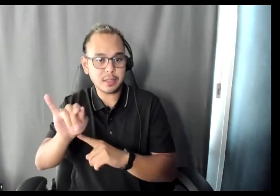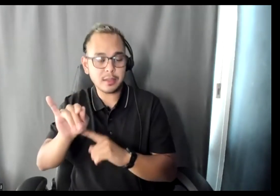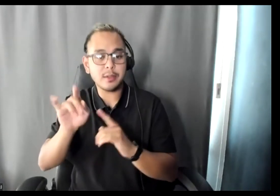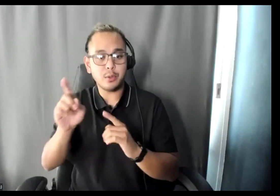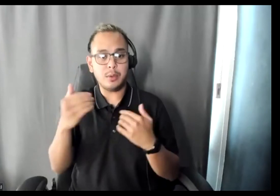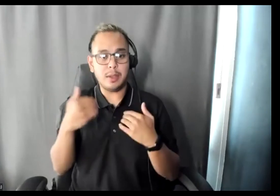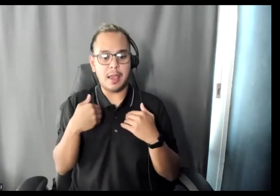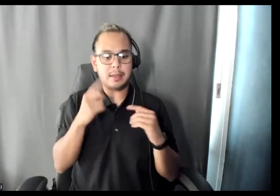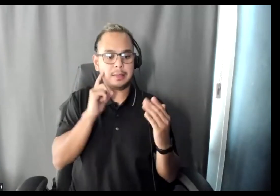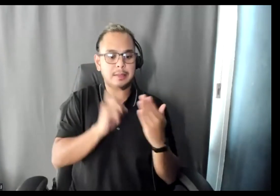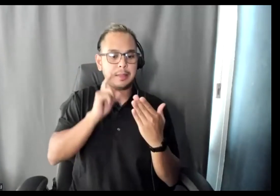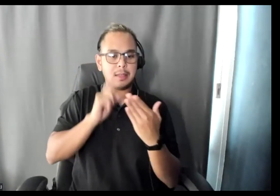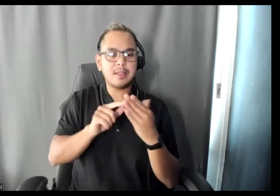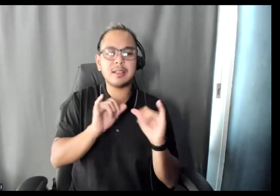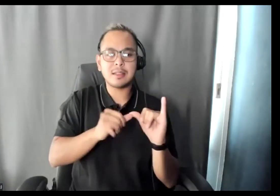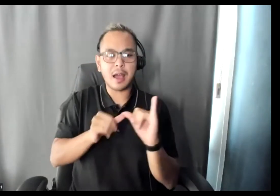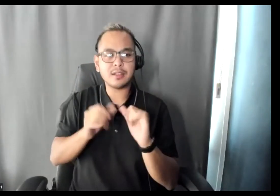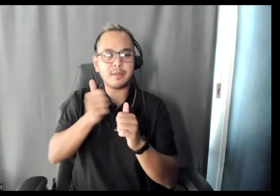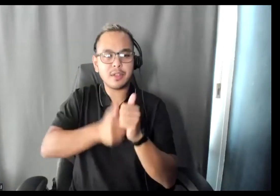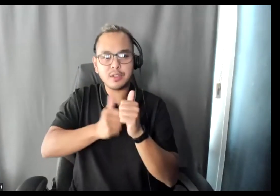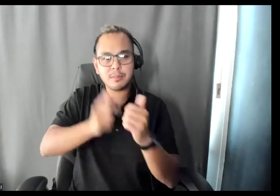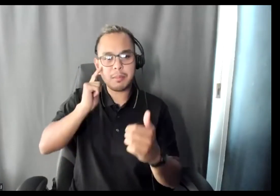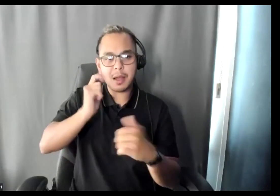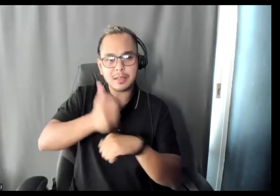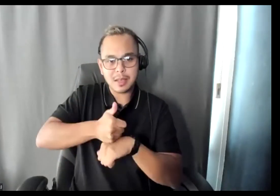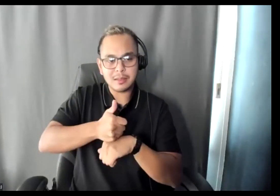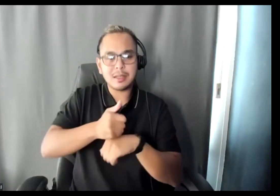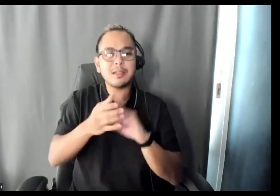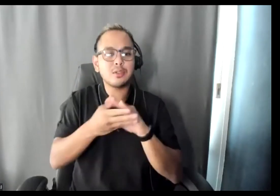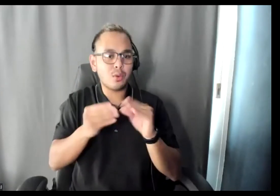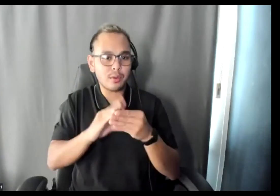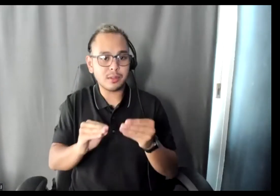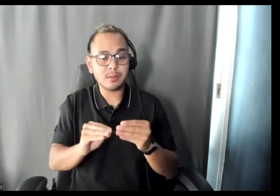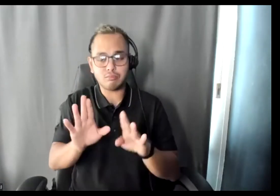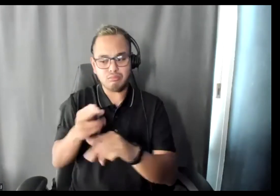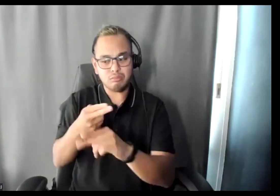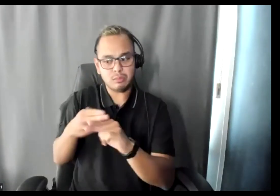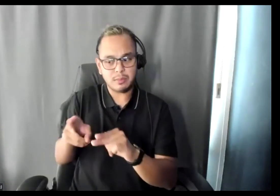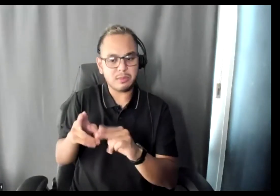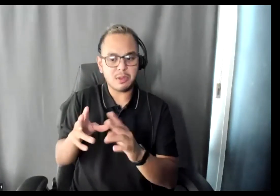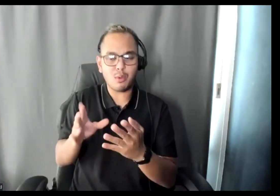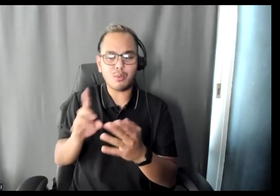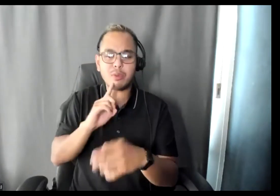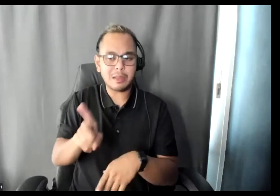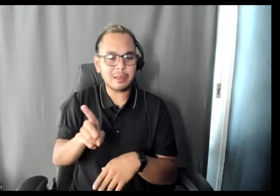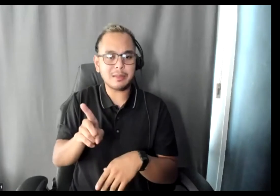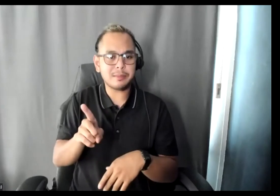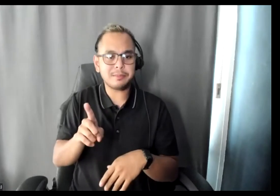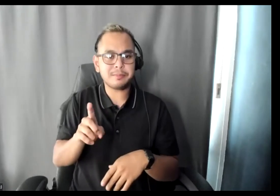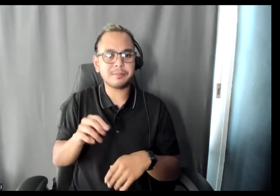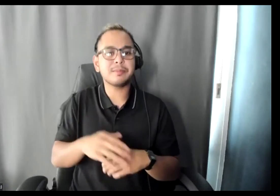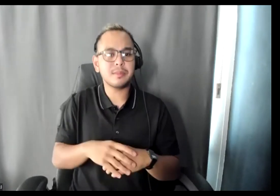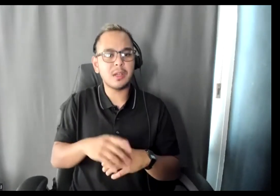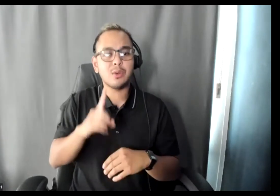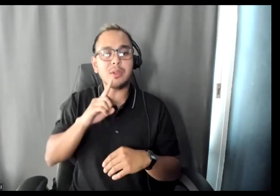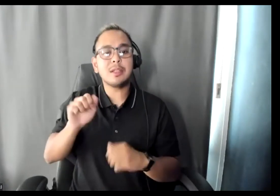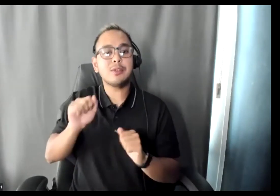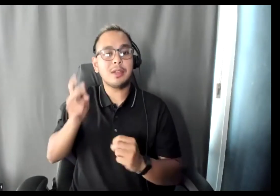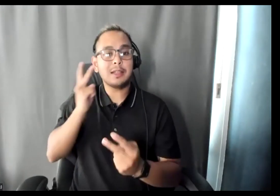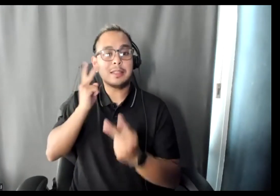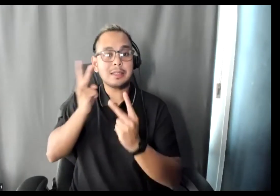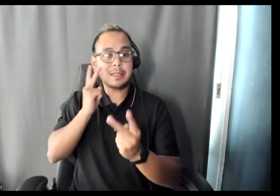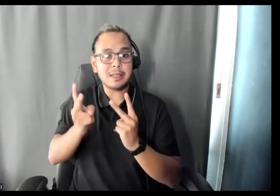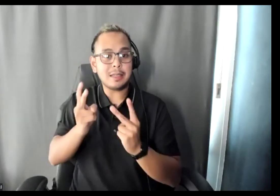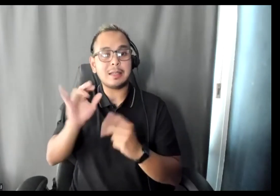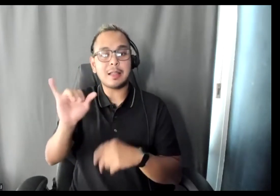each of these mindsets and narratives. Again, quickly and at relatively low cost, you can really see how effective maybe your